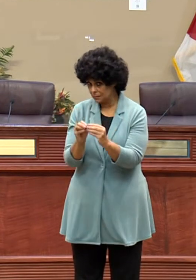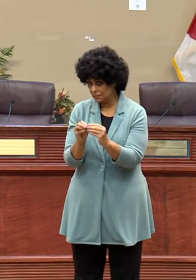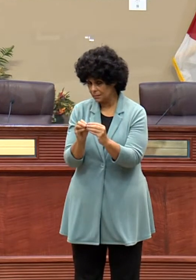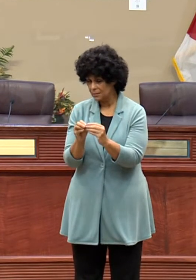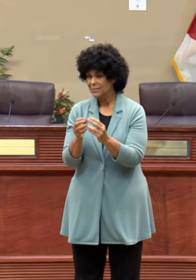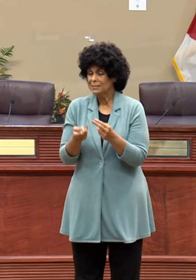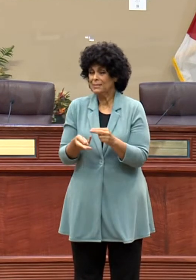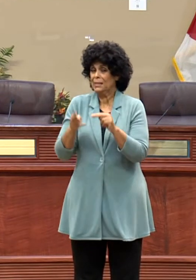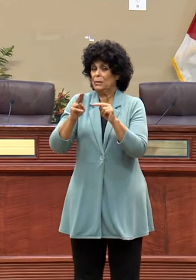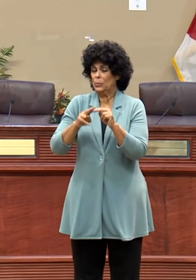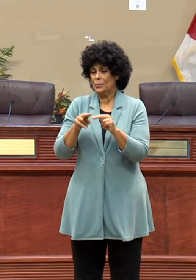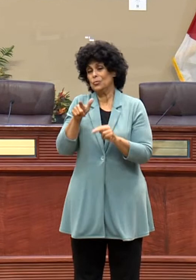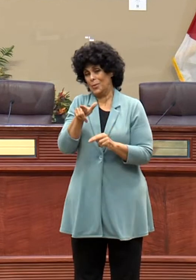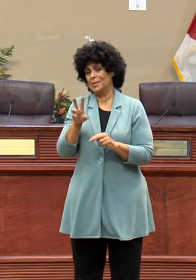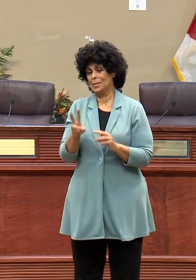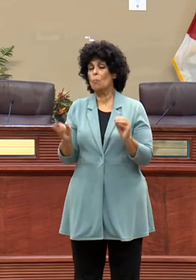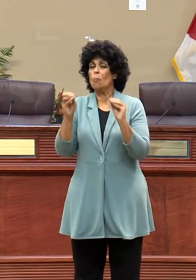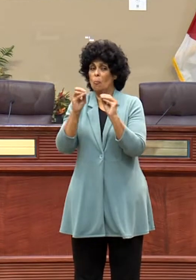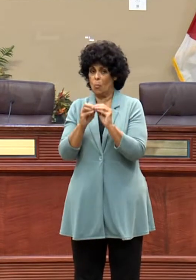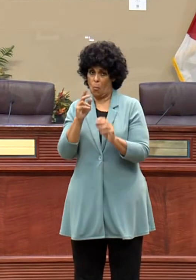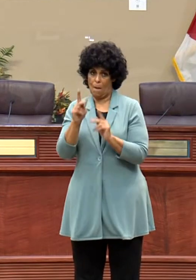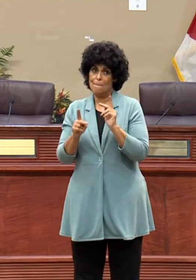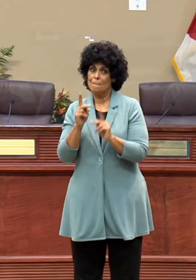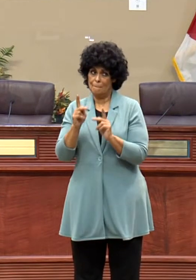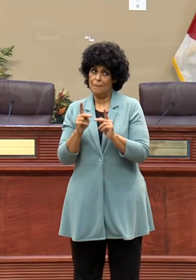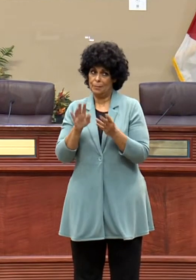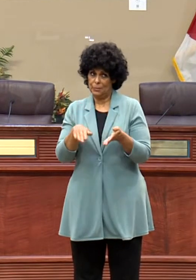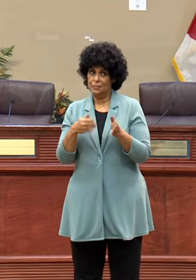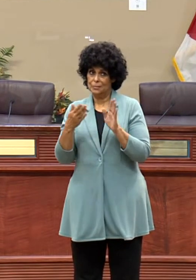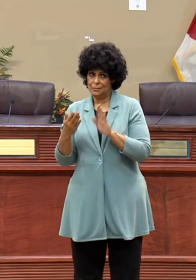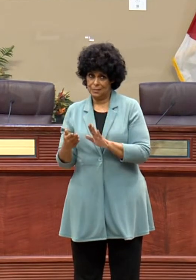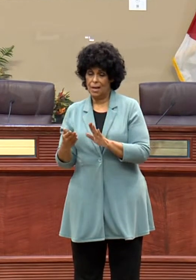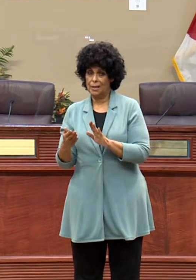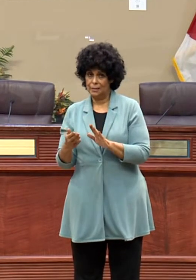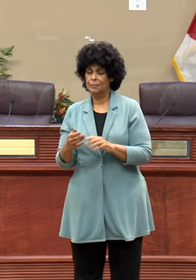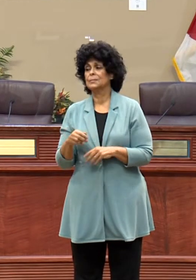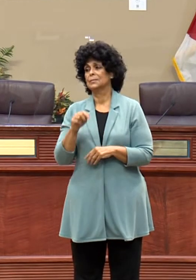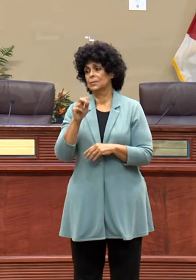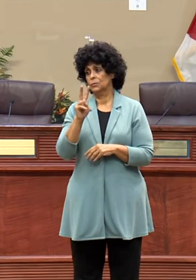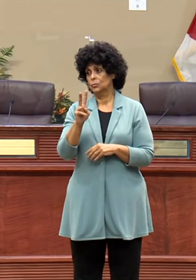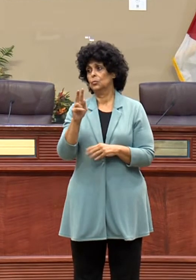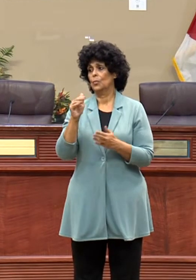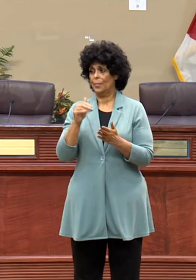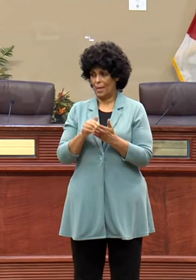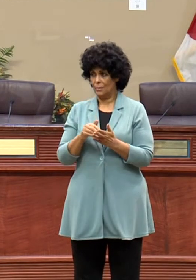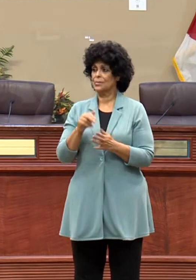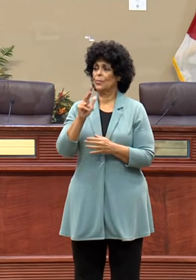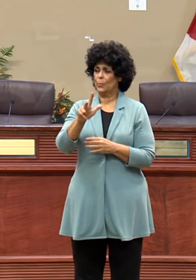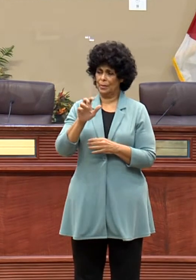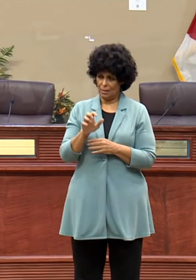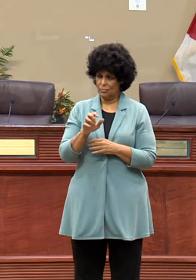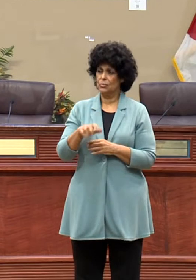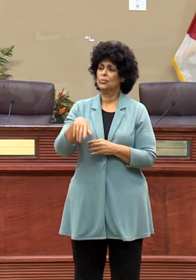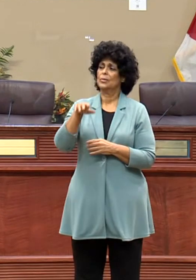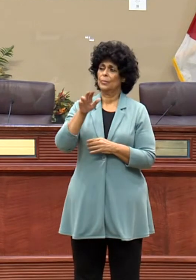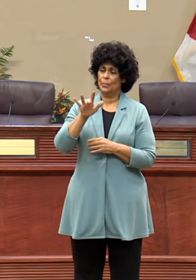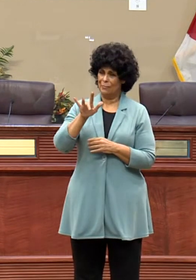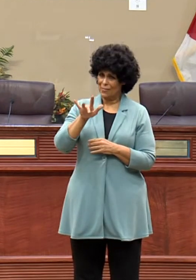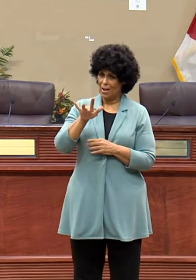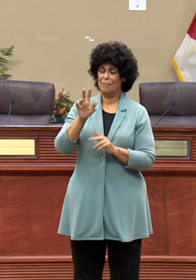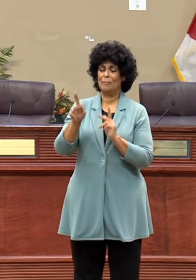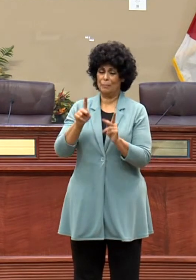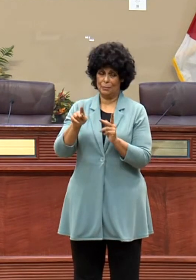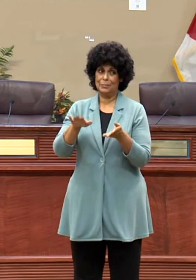up by 26 since we last reported to you to 2,325. So it still is clearly a